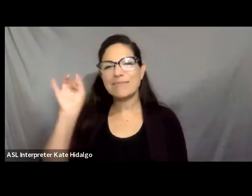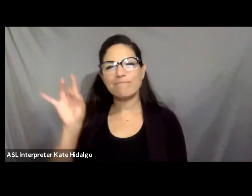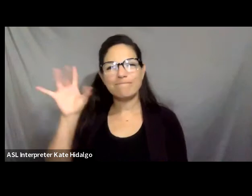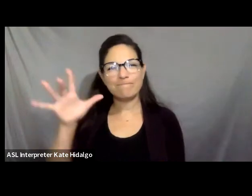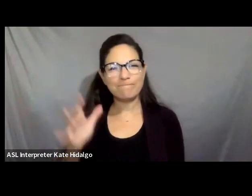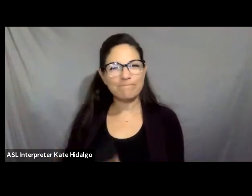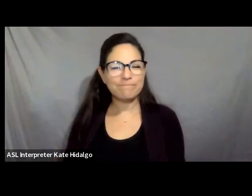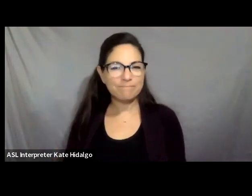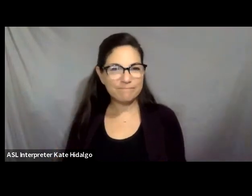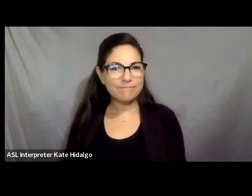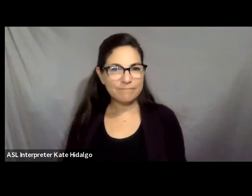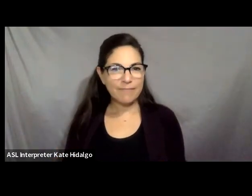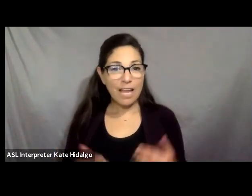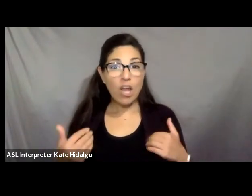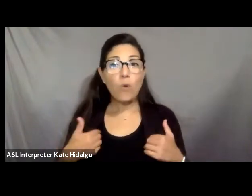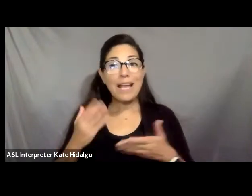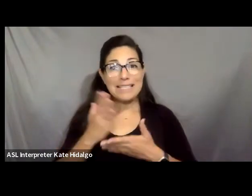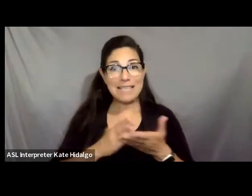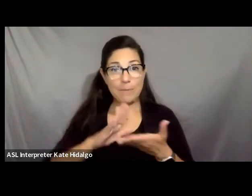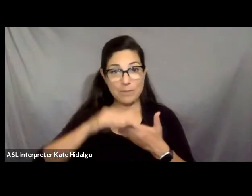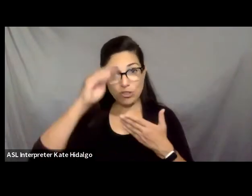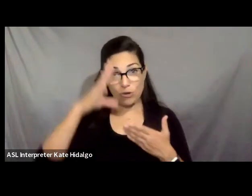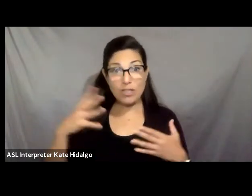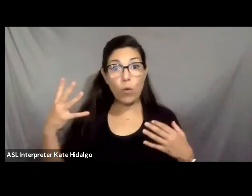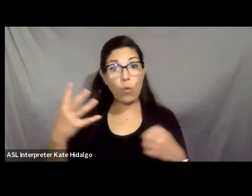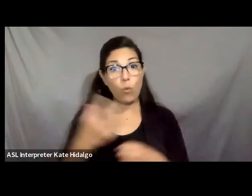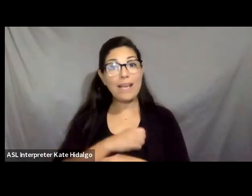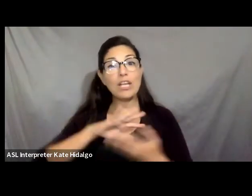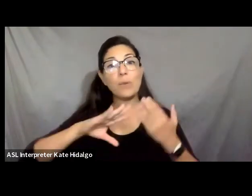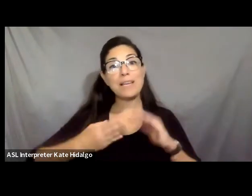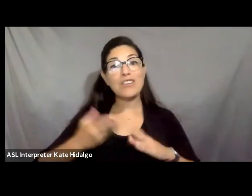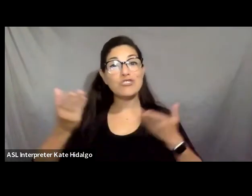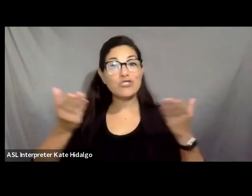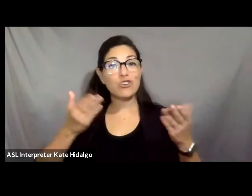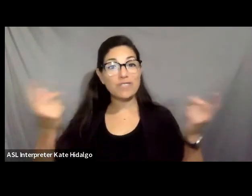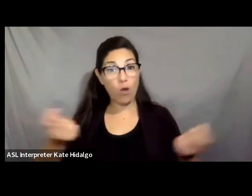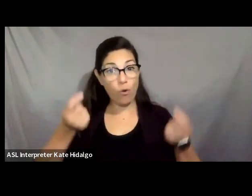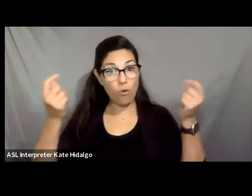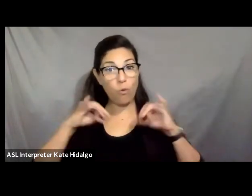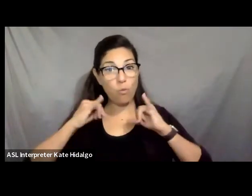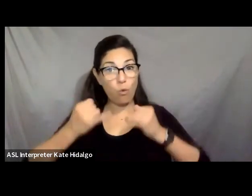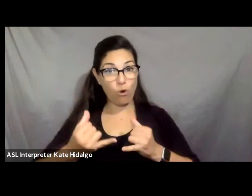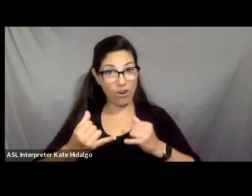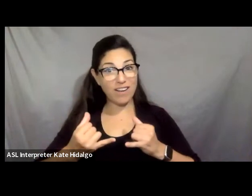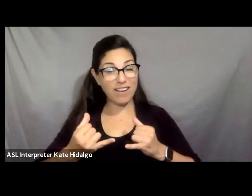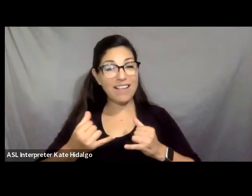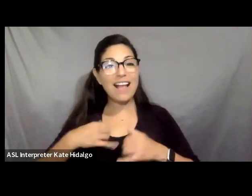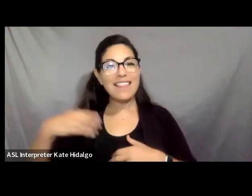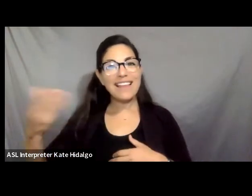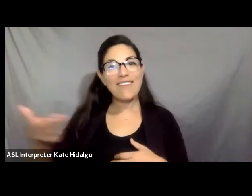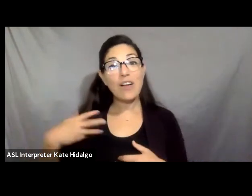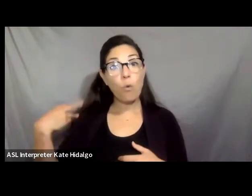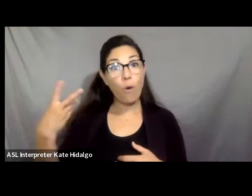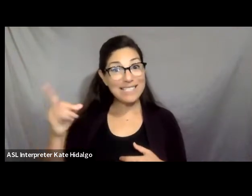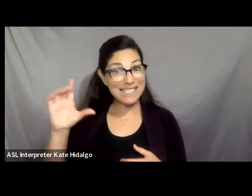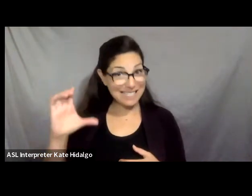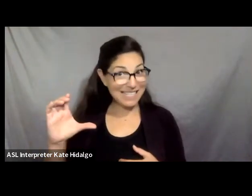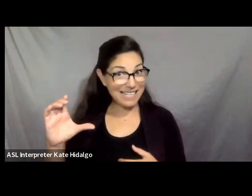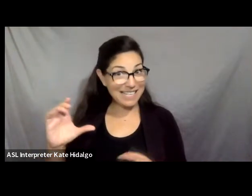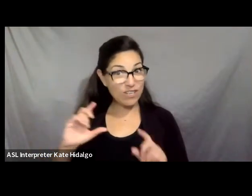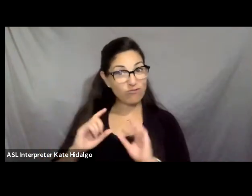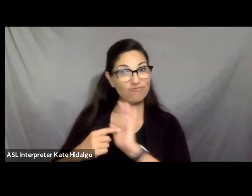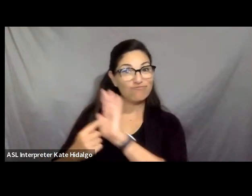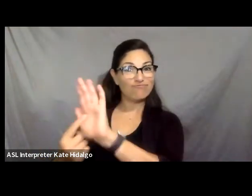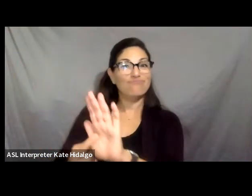were we did have some students win a community service award. And so over the summer, they were invited to Washington, D.C. to receive that